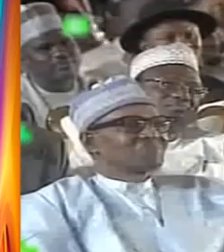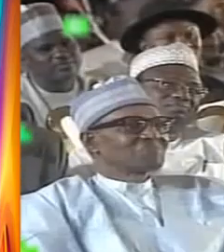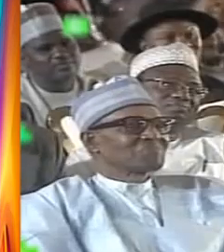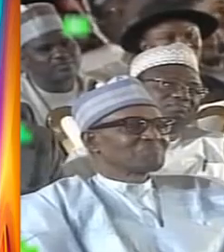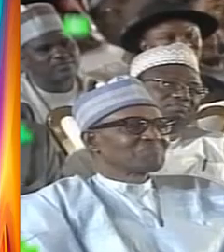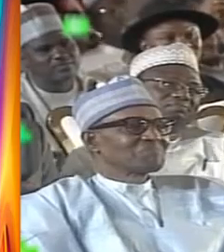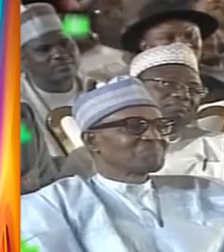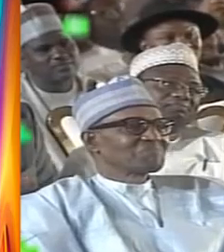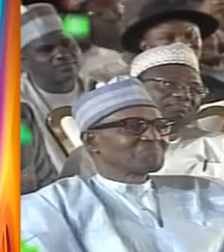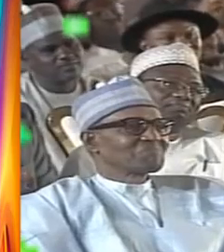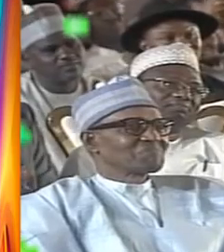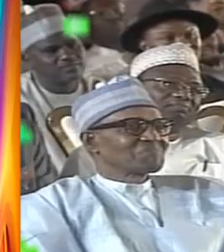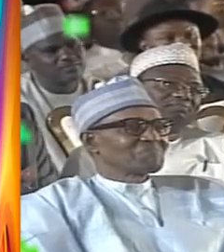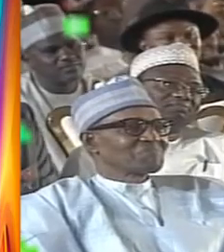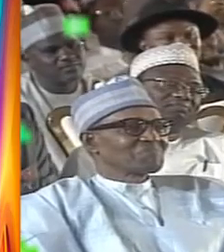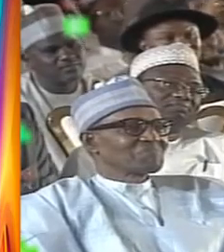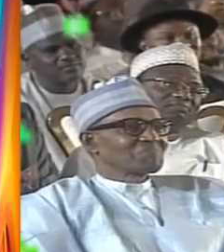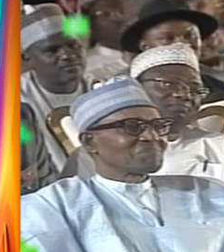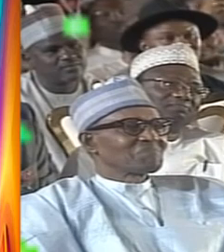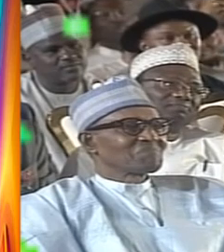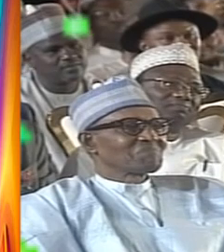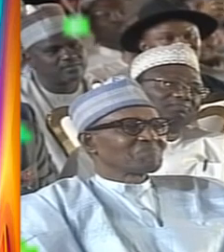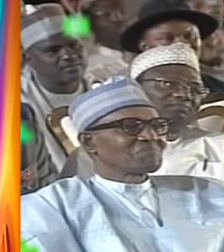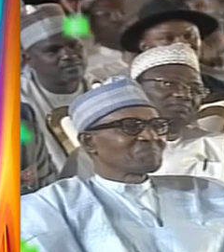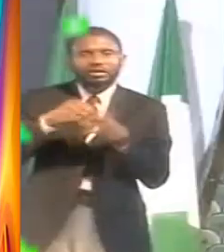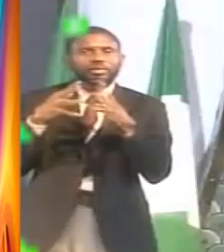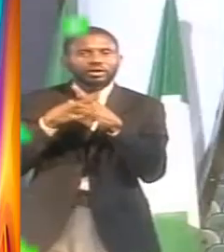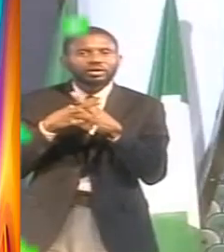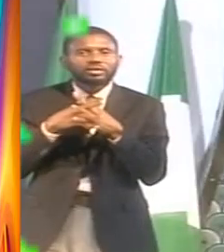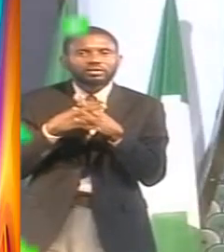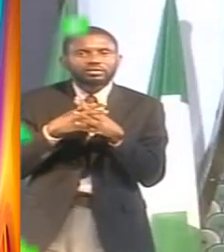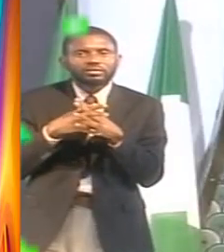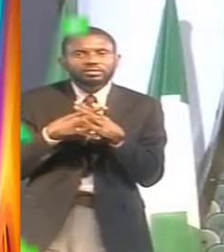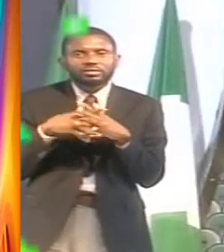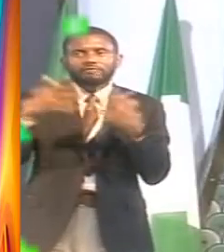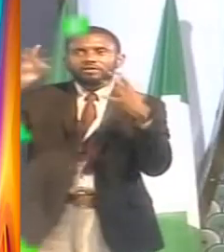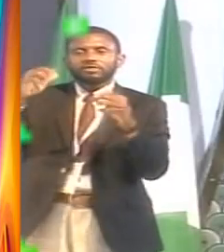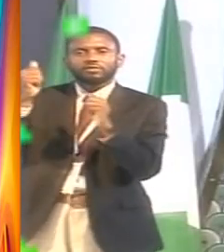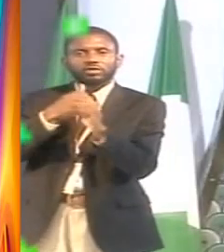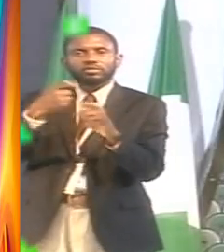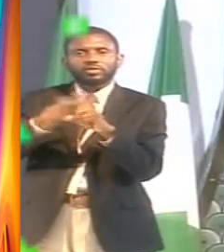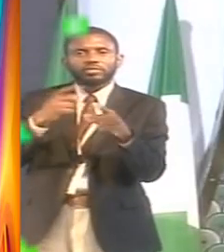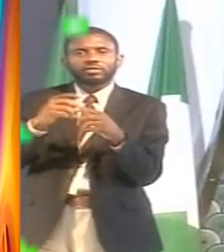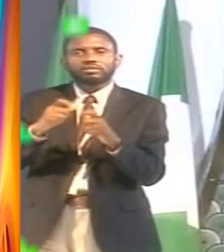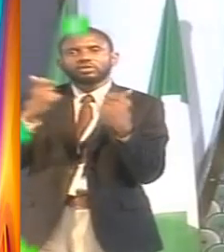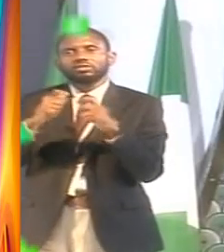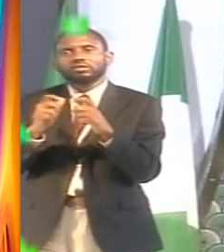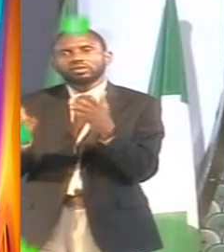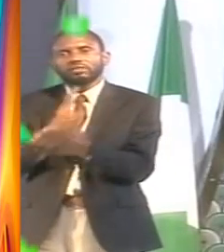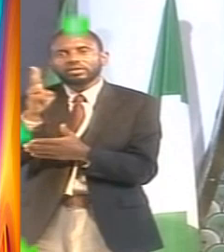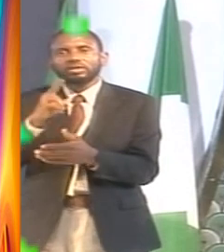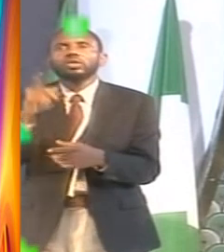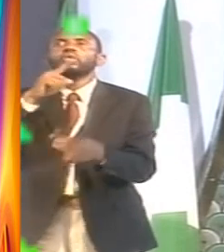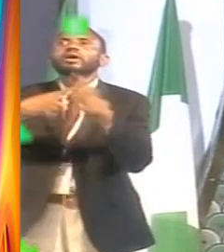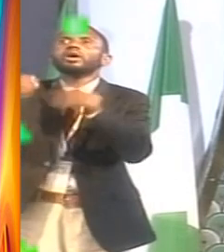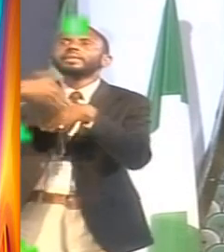I have two young men. They're in America. They just finished from a prestigious university. I said, when are you coming home? They said, Bishop, coming home to do